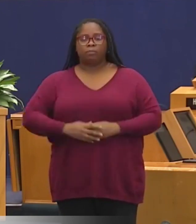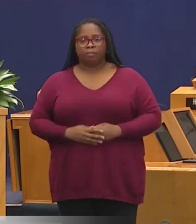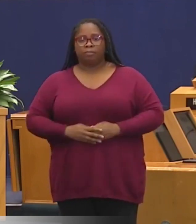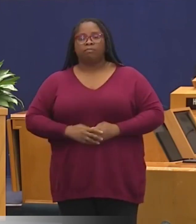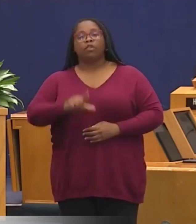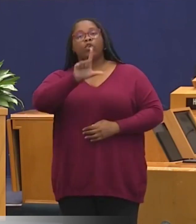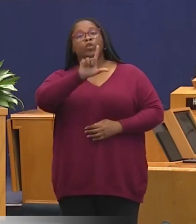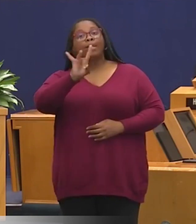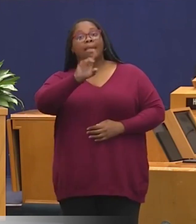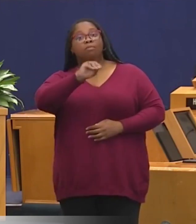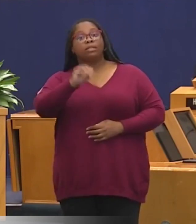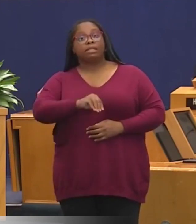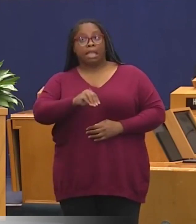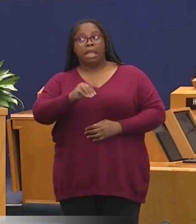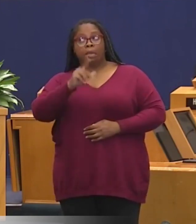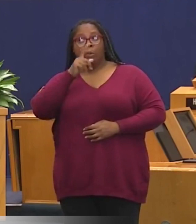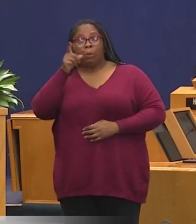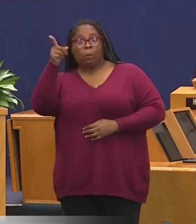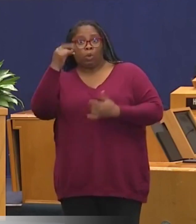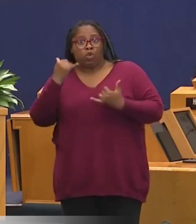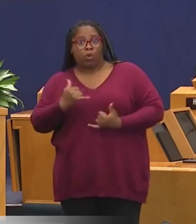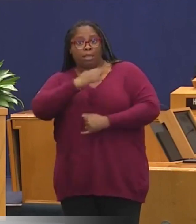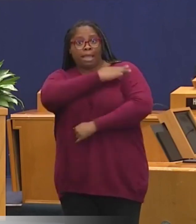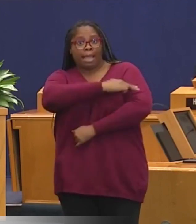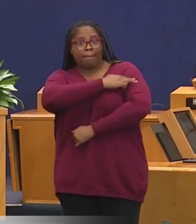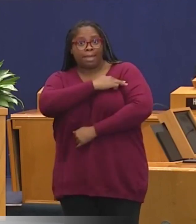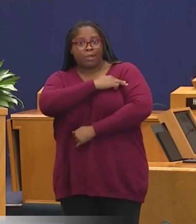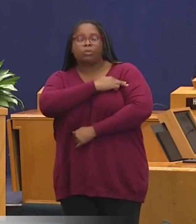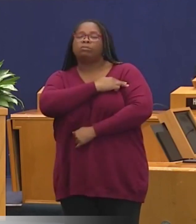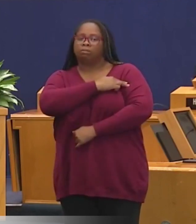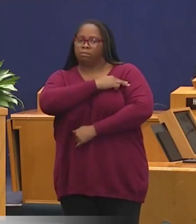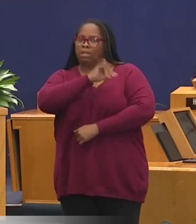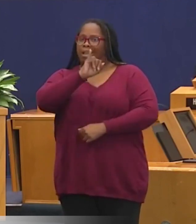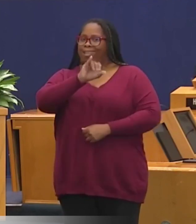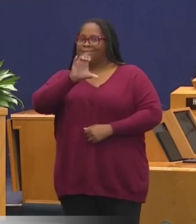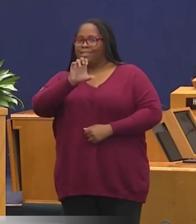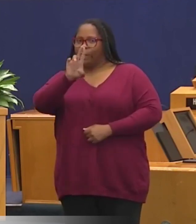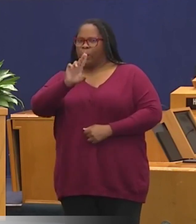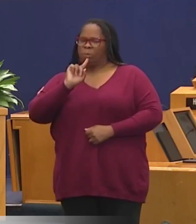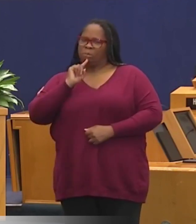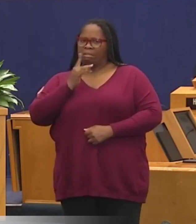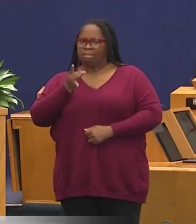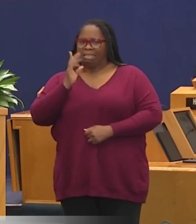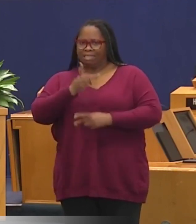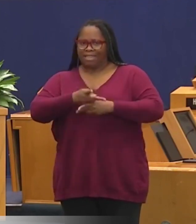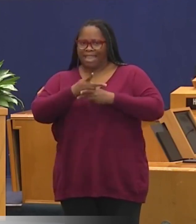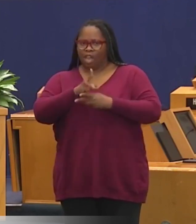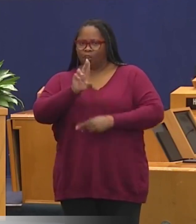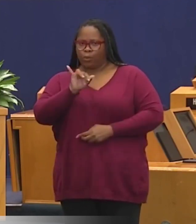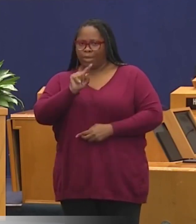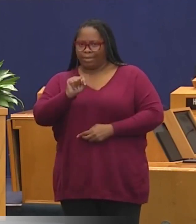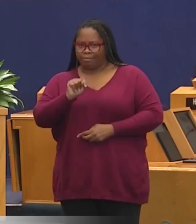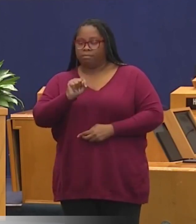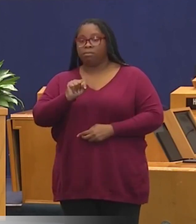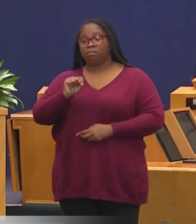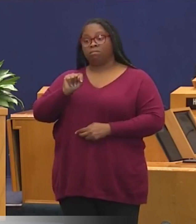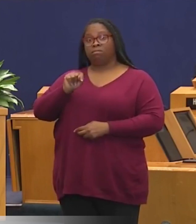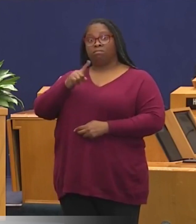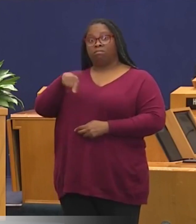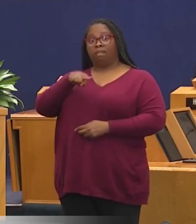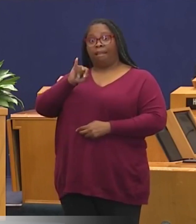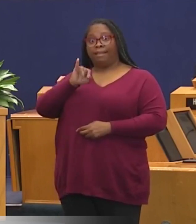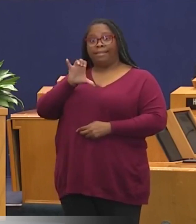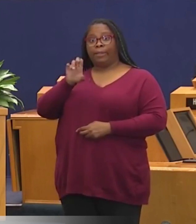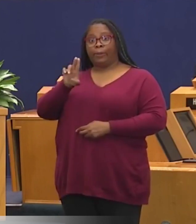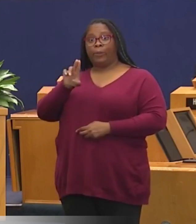of people who are hospitalized today are in the intensive care unit, and 34% of those in the intensive care unit are